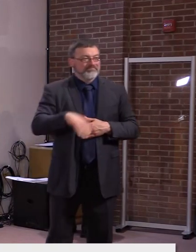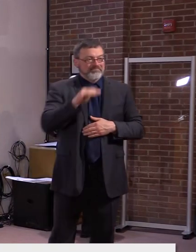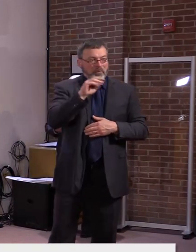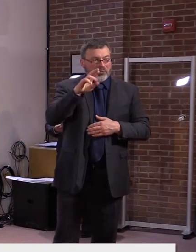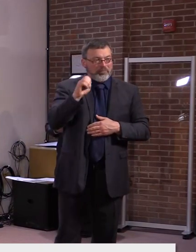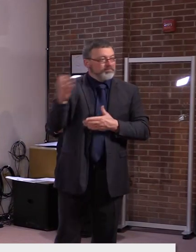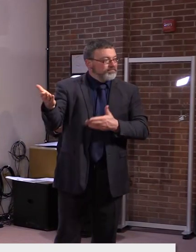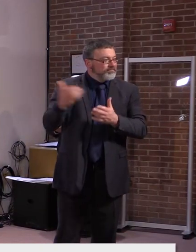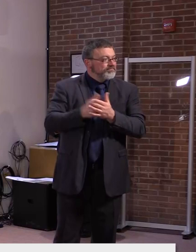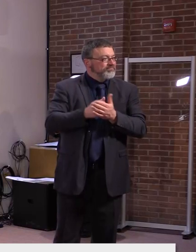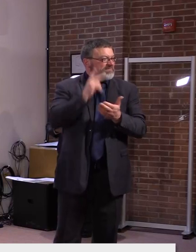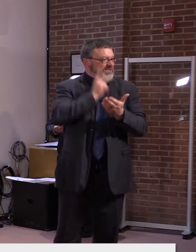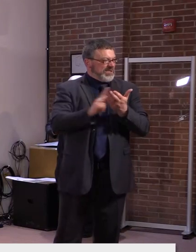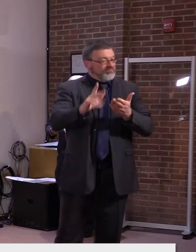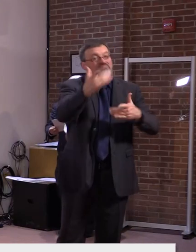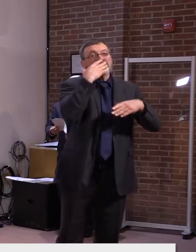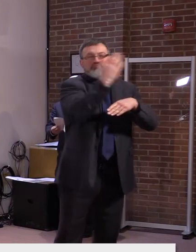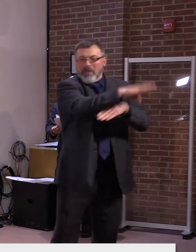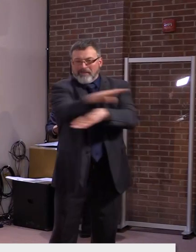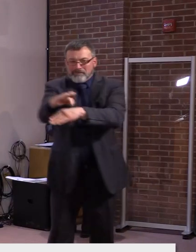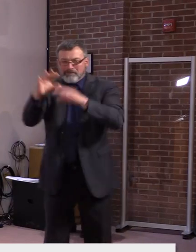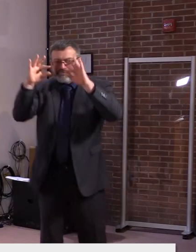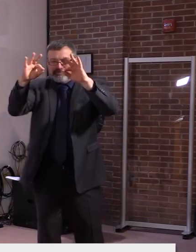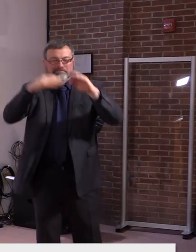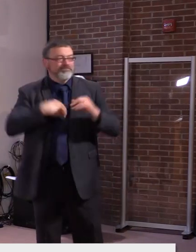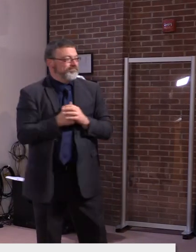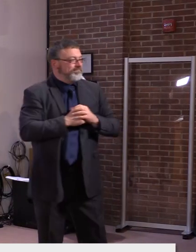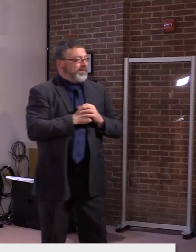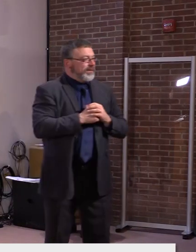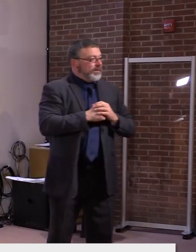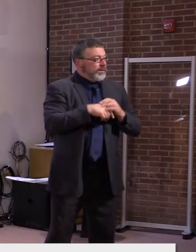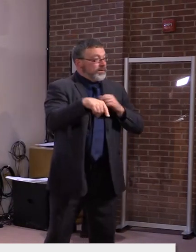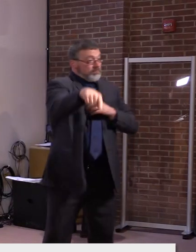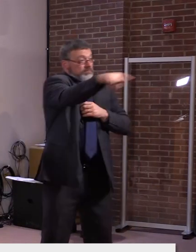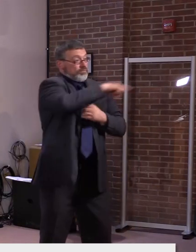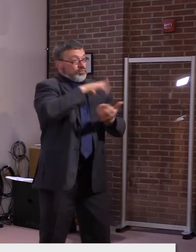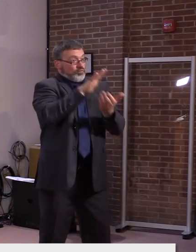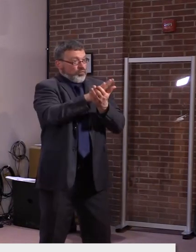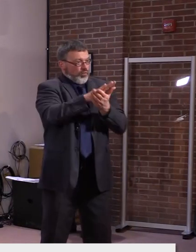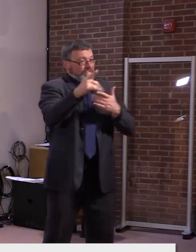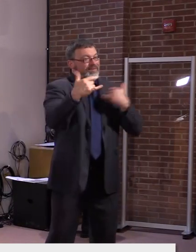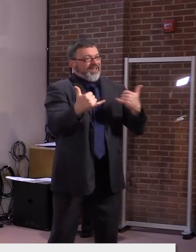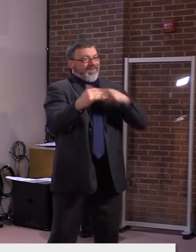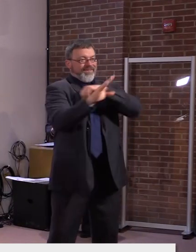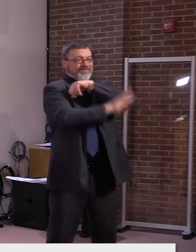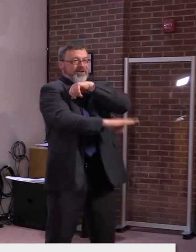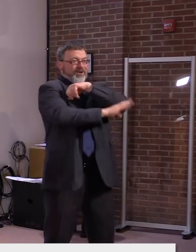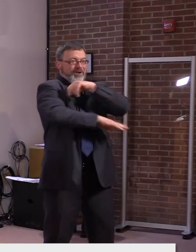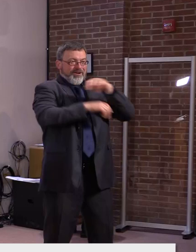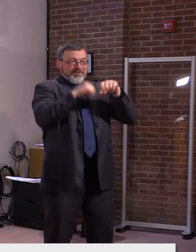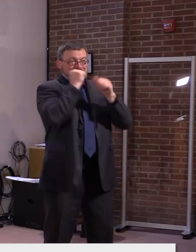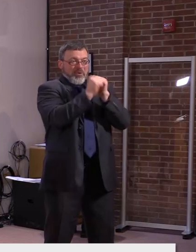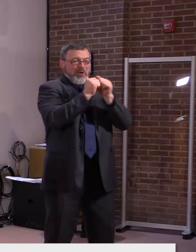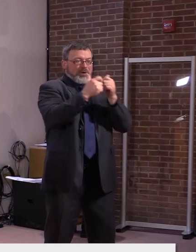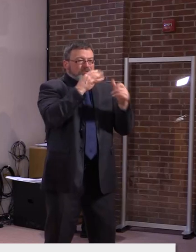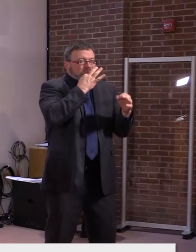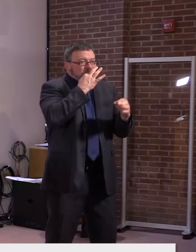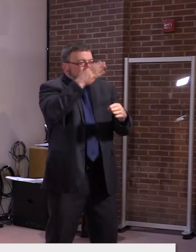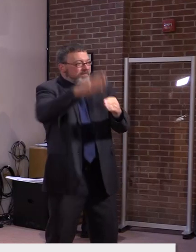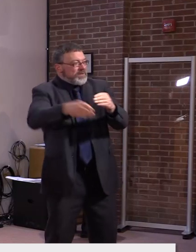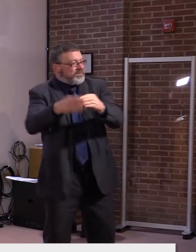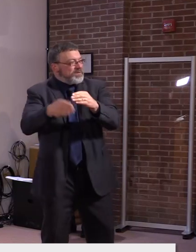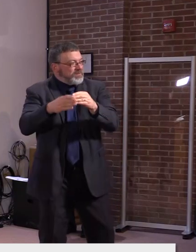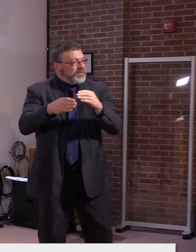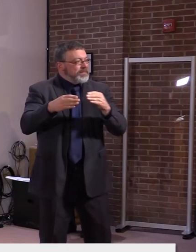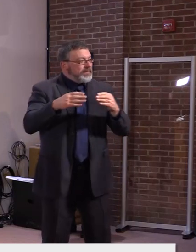Good afternoon. With school-based fall sports moving into playdowns and championship meets, the attention of Vermont student athletes will soon